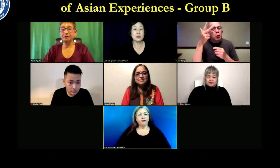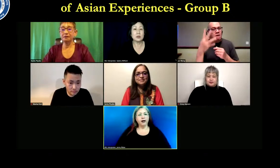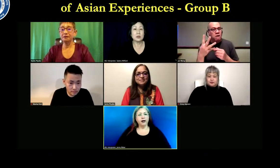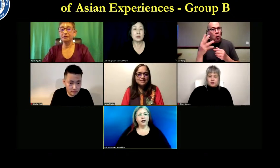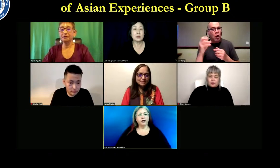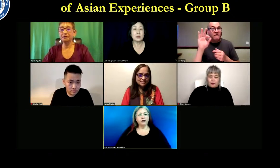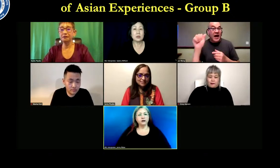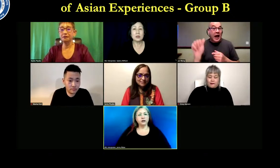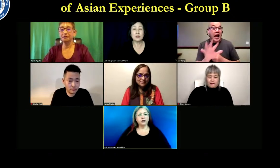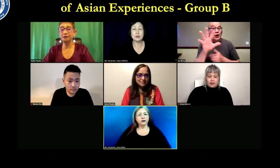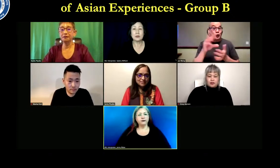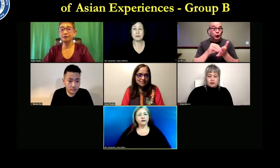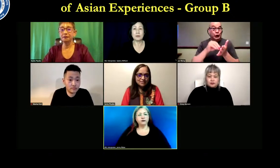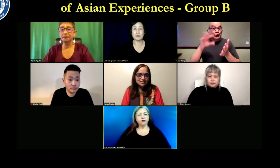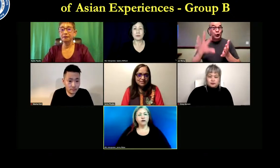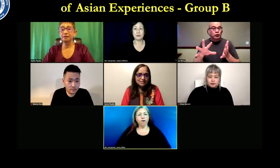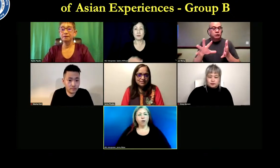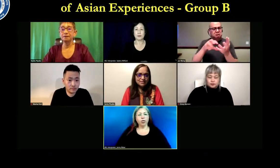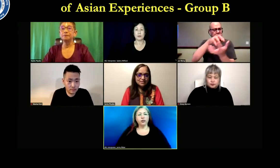have about